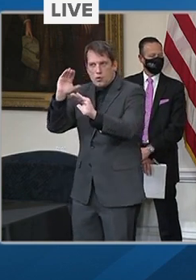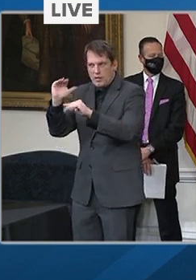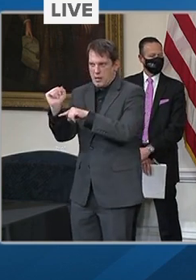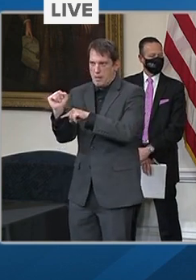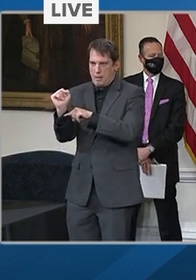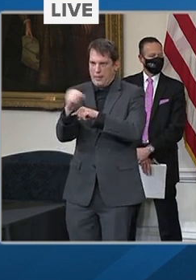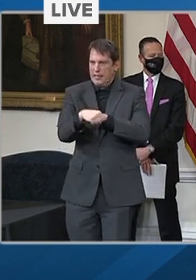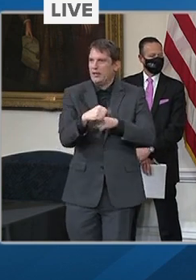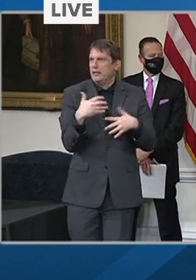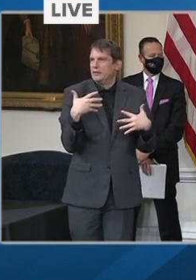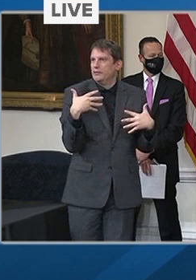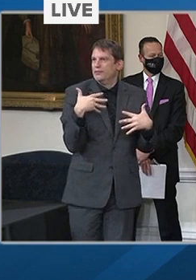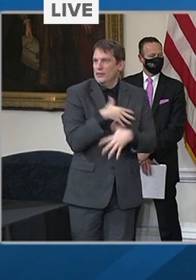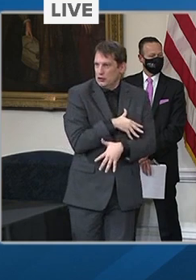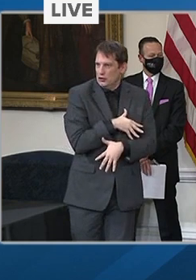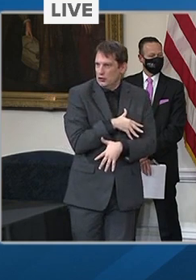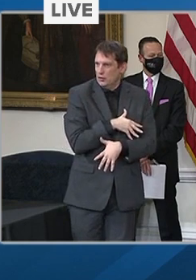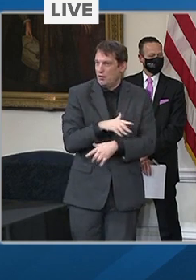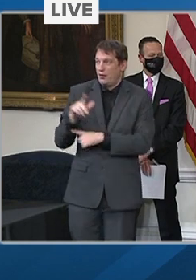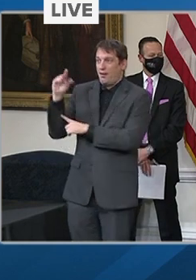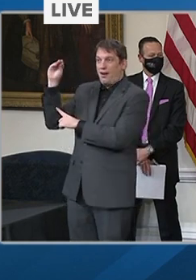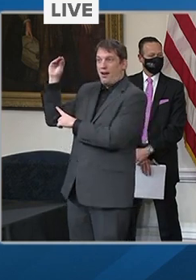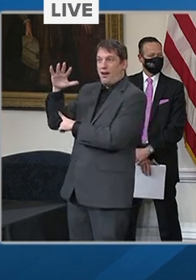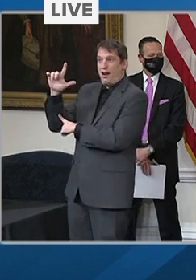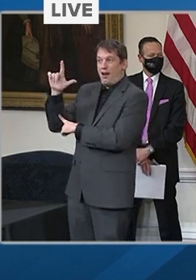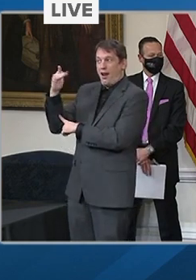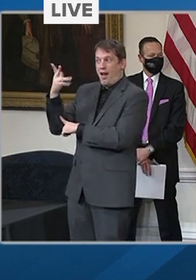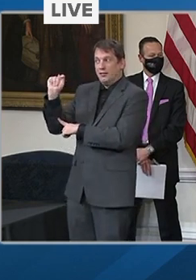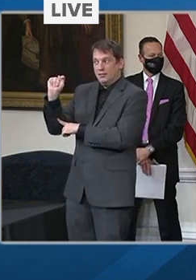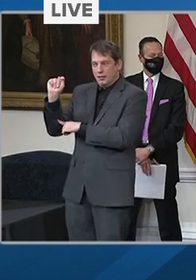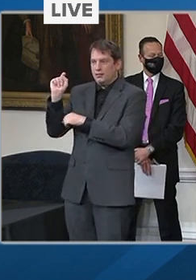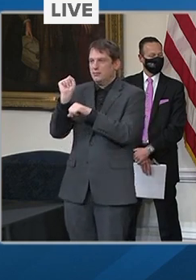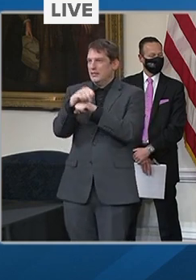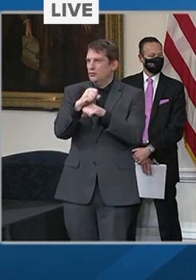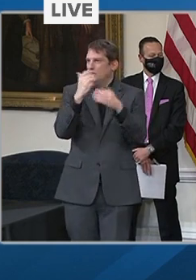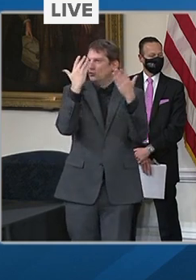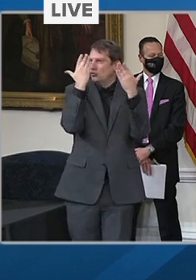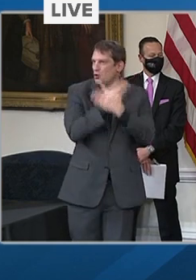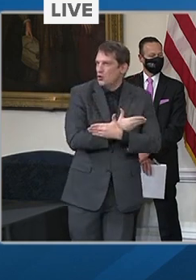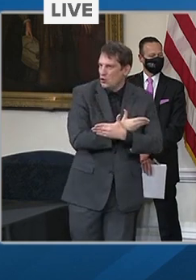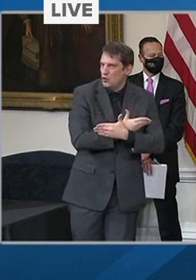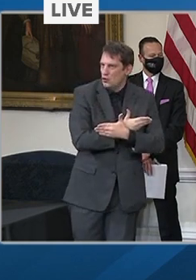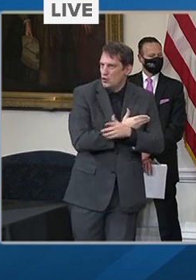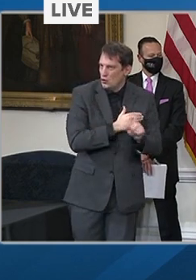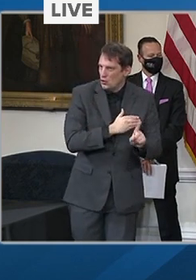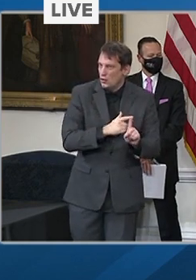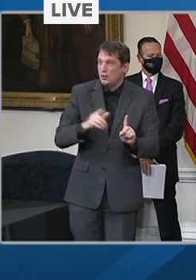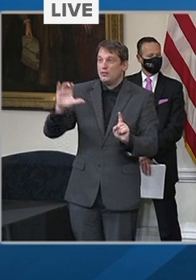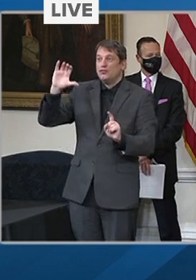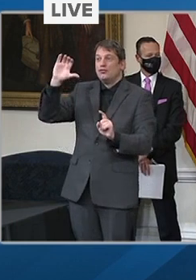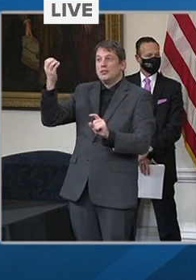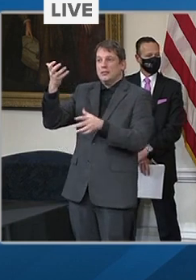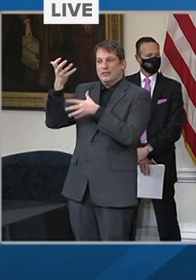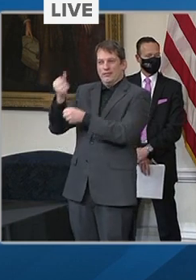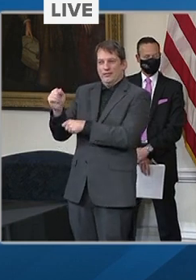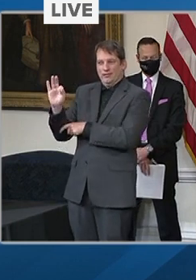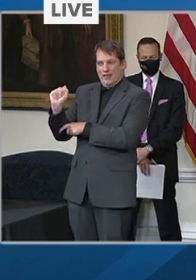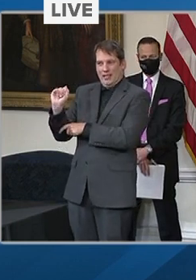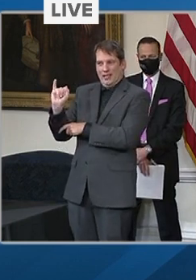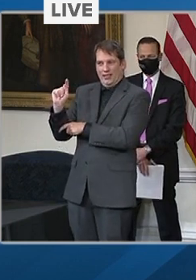over darkness. In the Christian faith, the Christmas season is a time of great